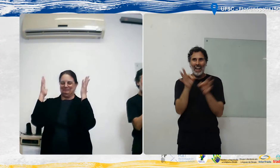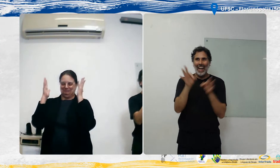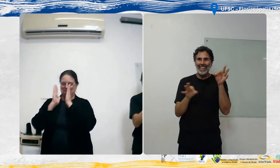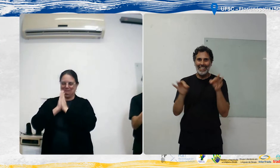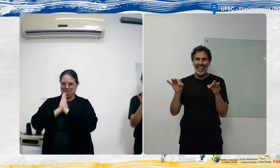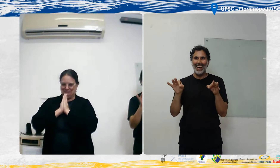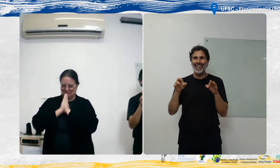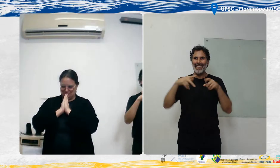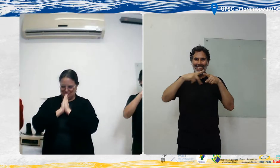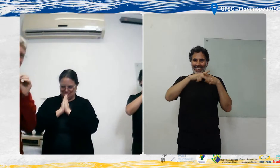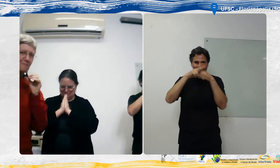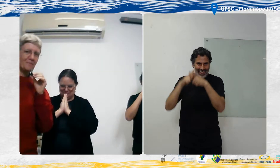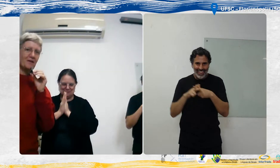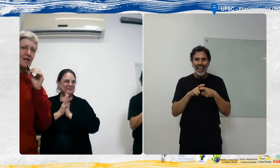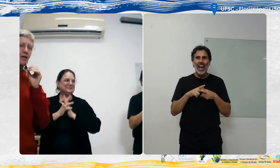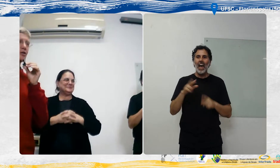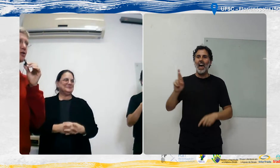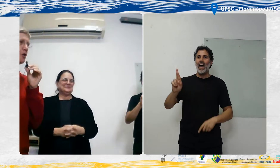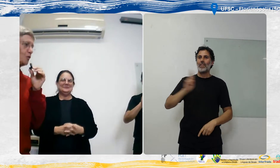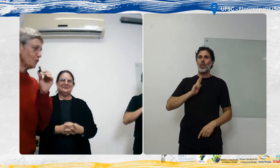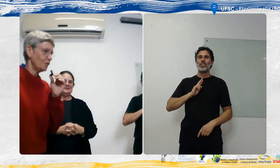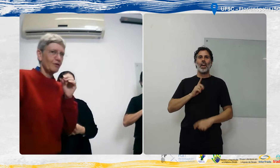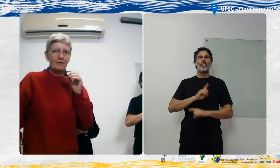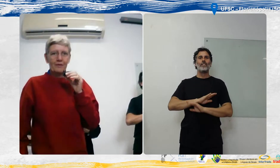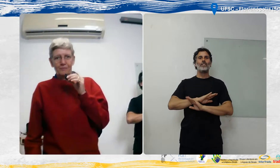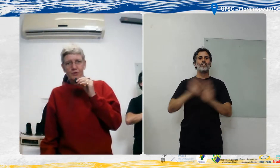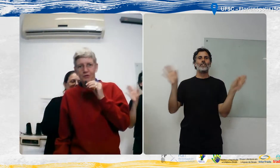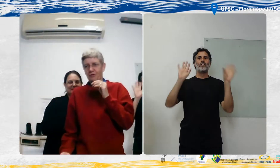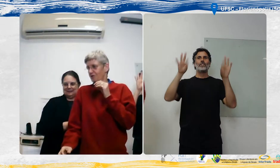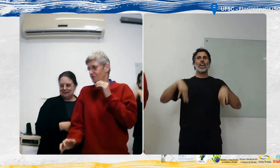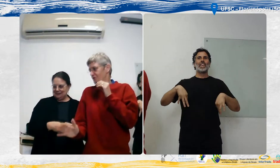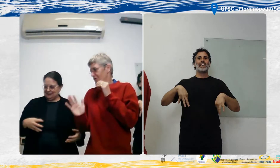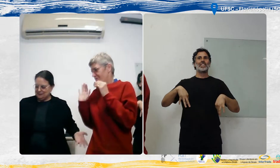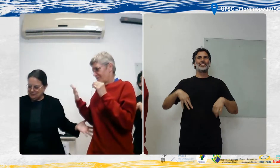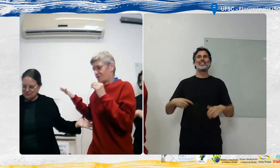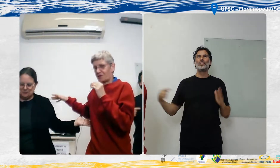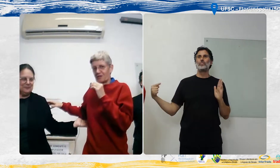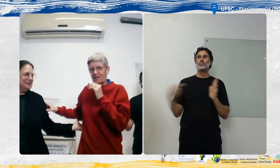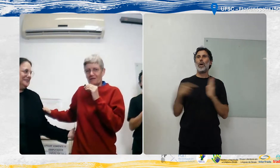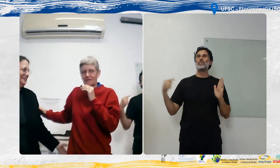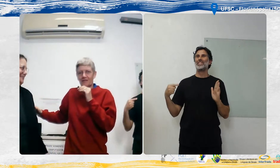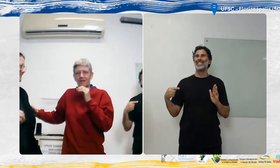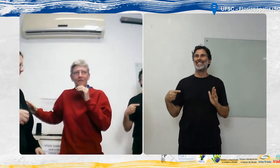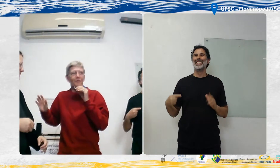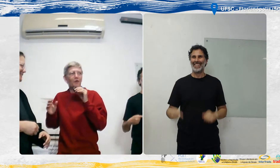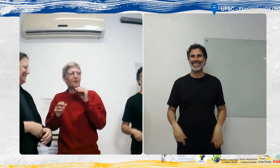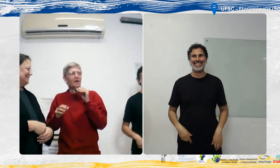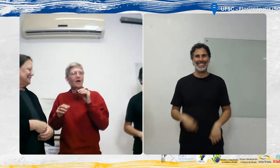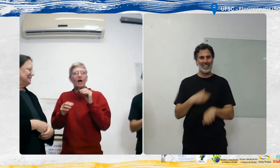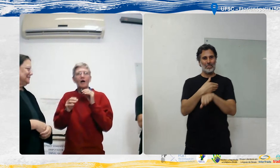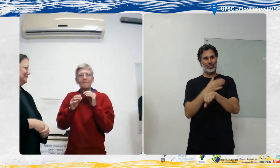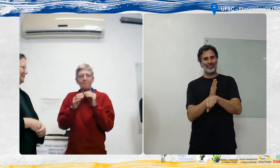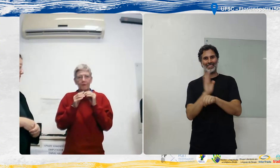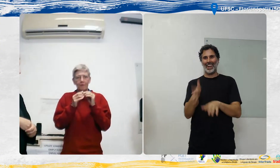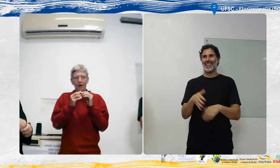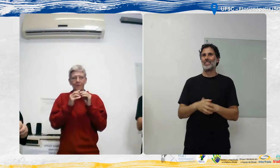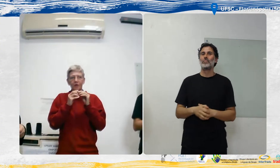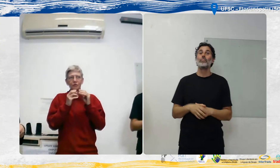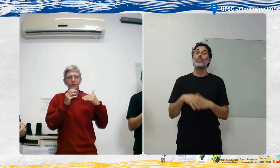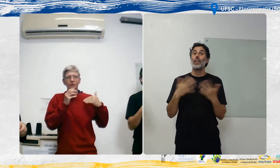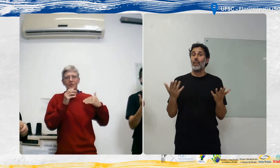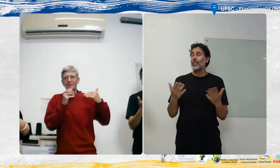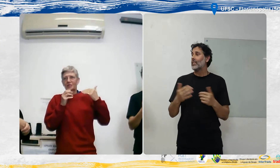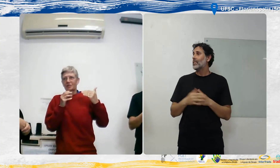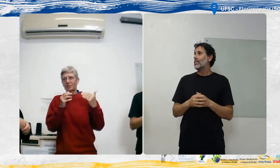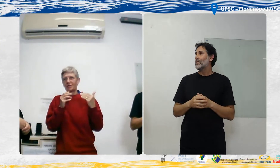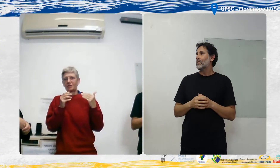we've run out of time. So just going to just stand here for a moment. I'm going to